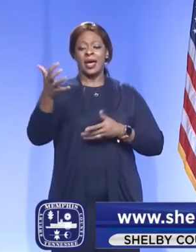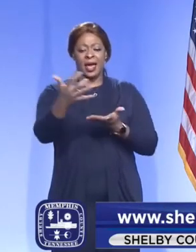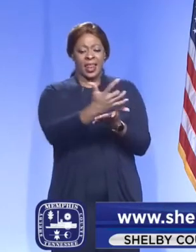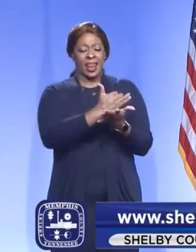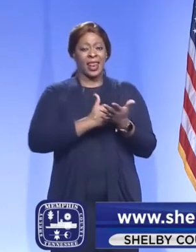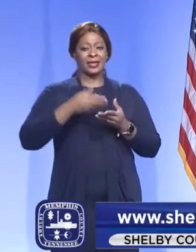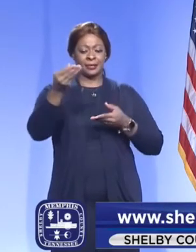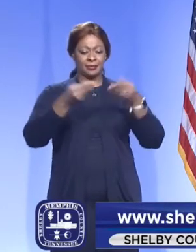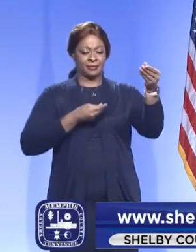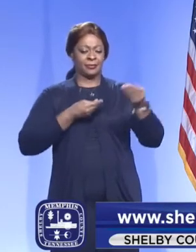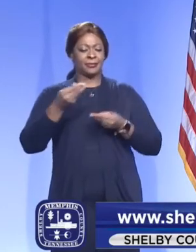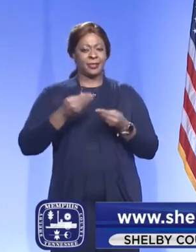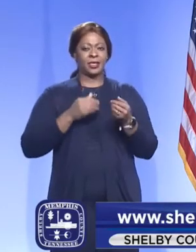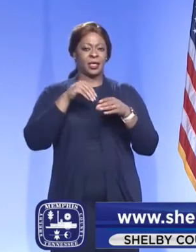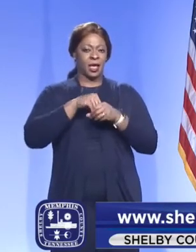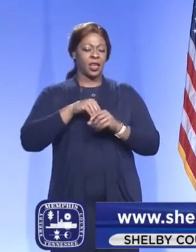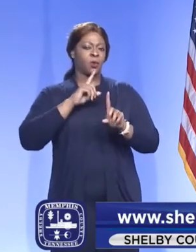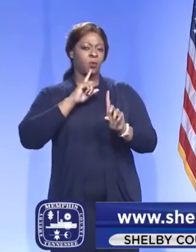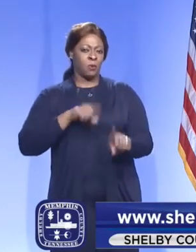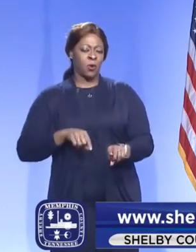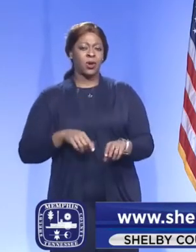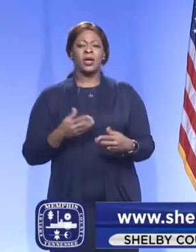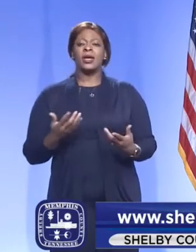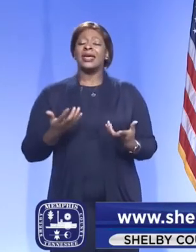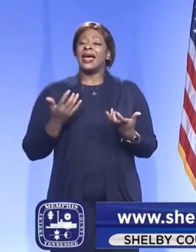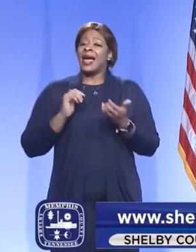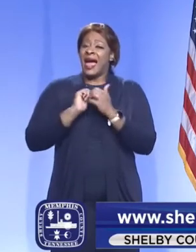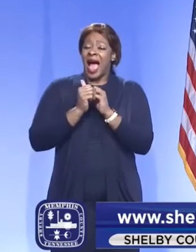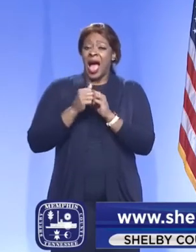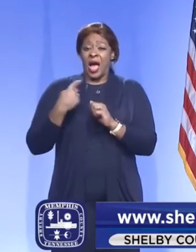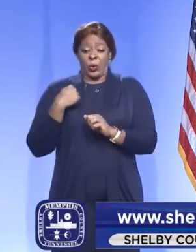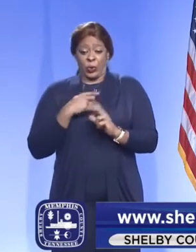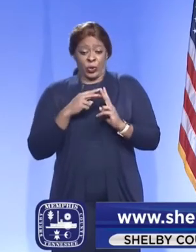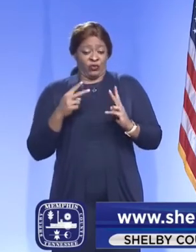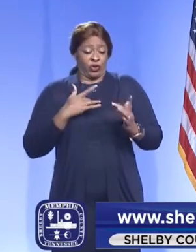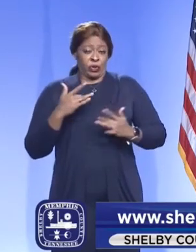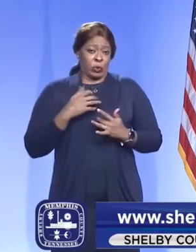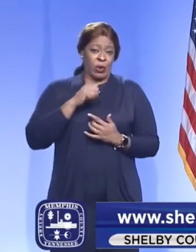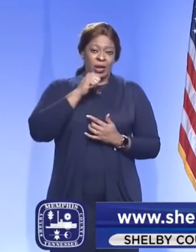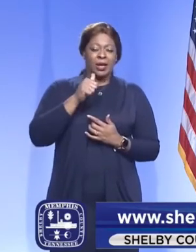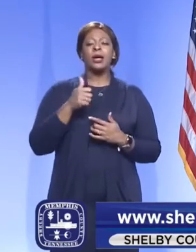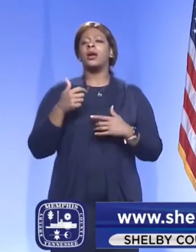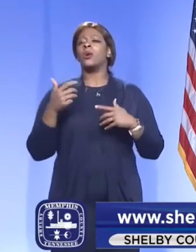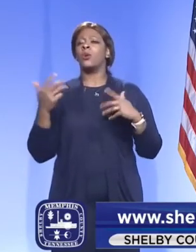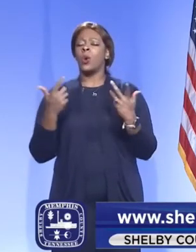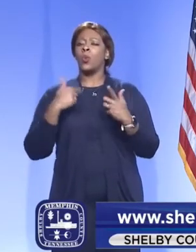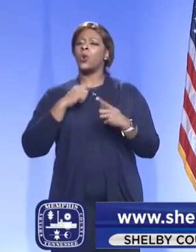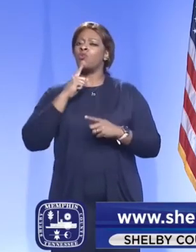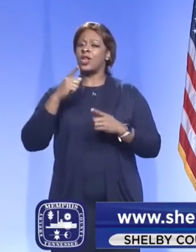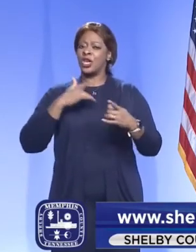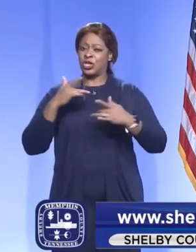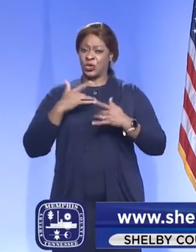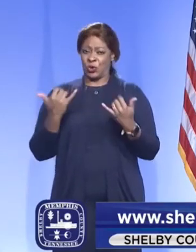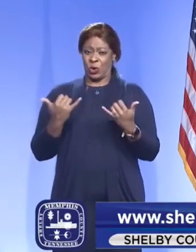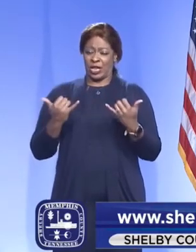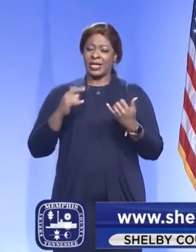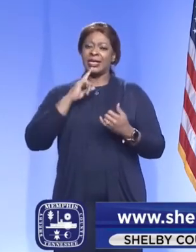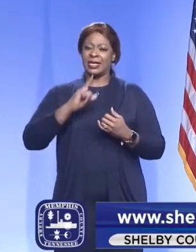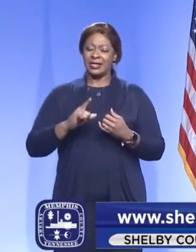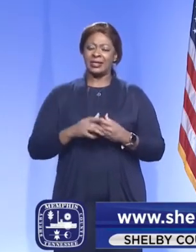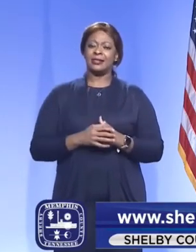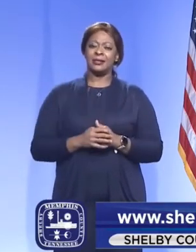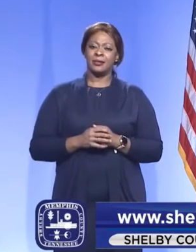reported to us per day, with about 100 of those, or a little over 100 of those tests being positive and